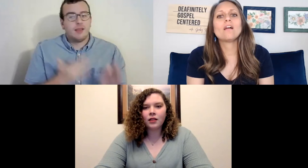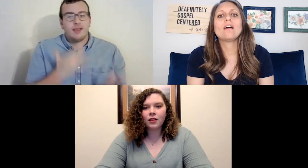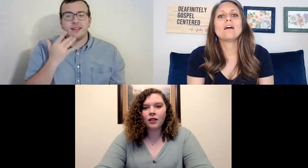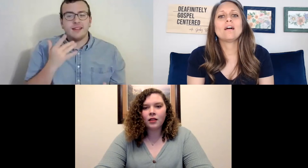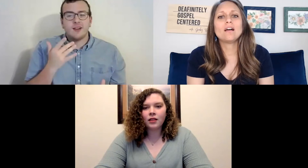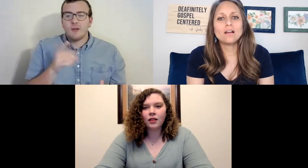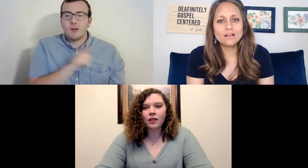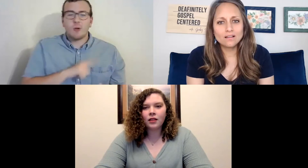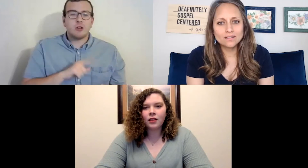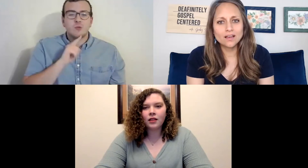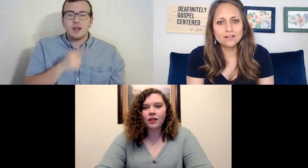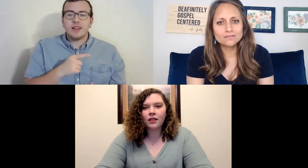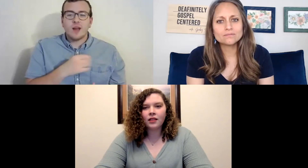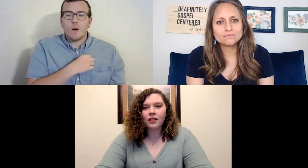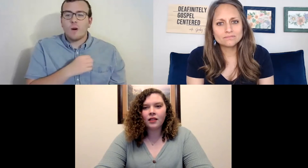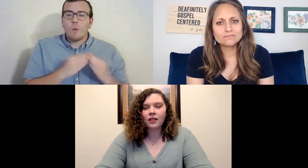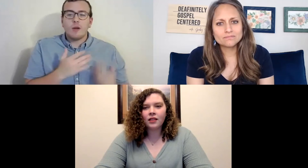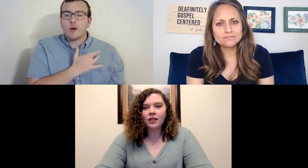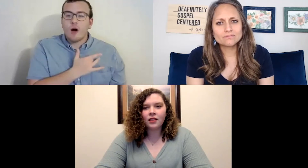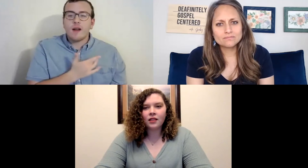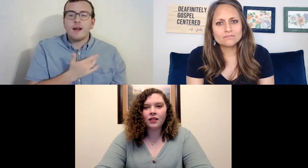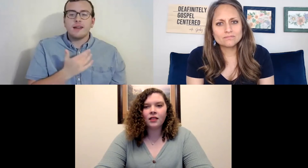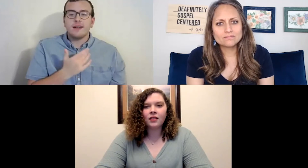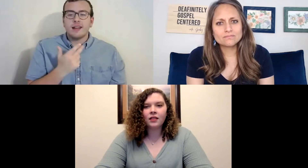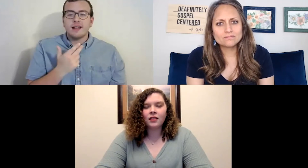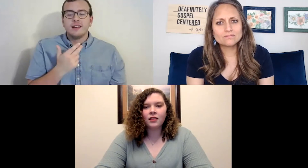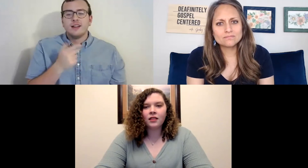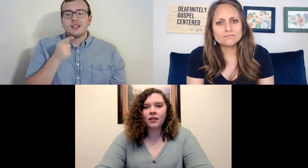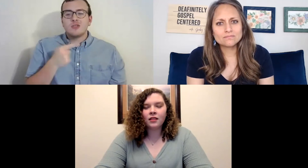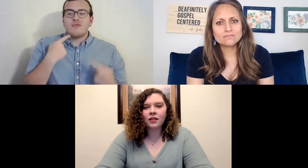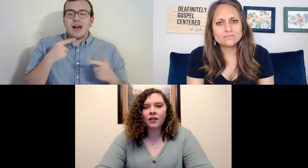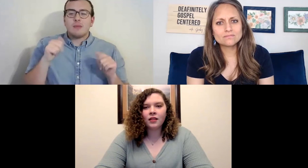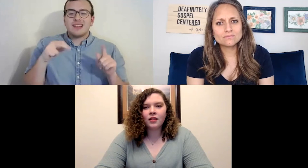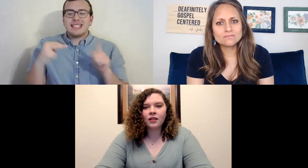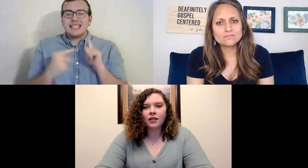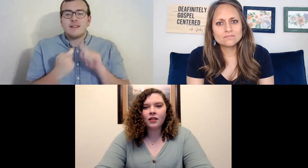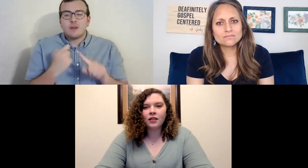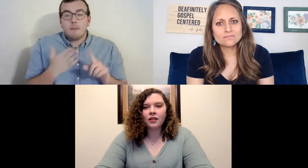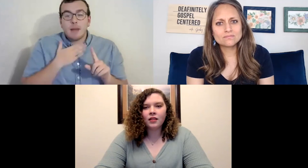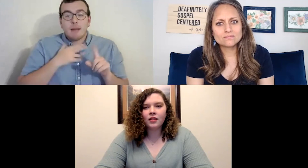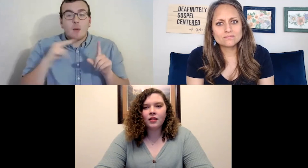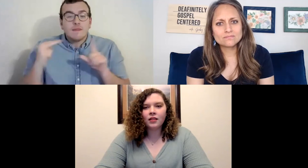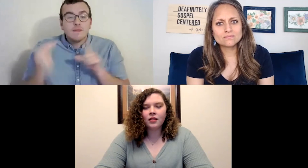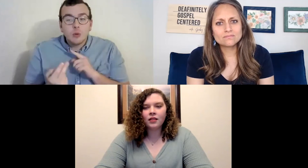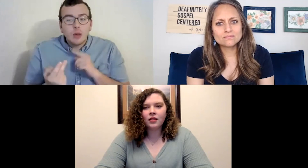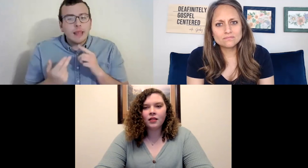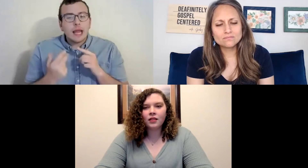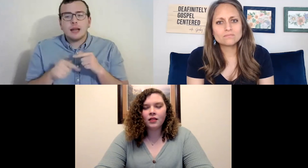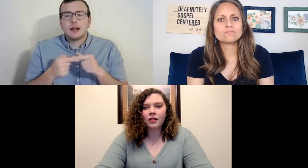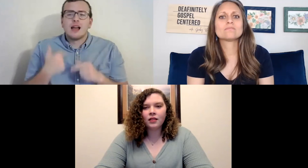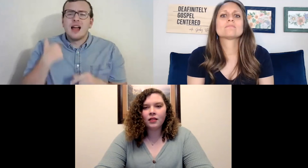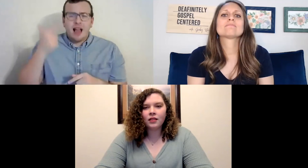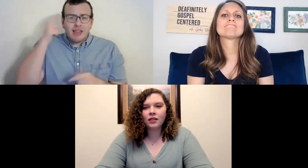opening my heart and her heart so that she was able to see things from my perspective as well. And